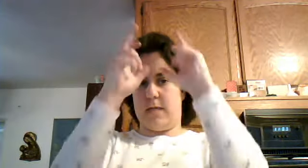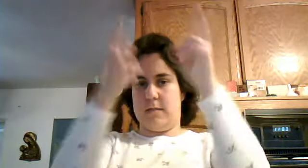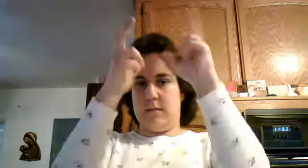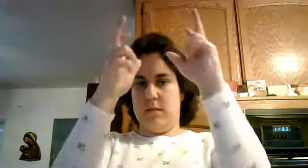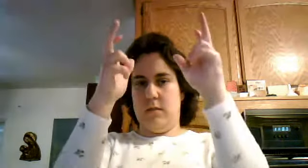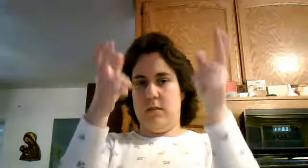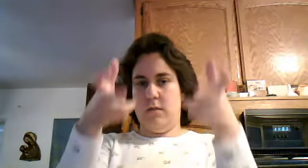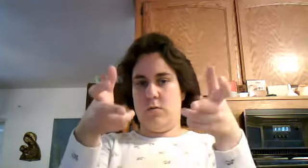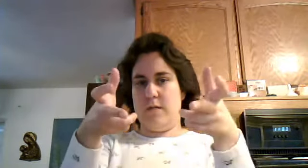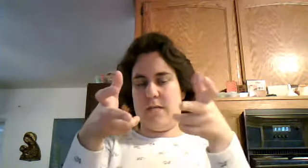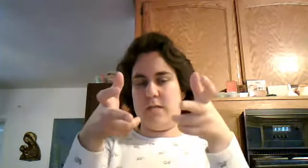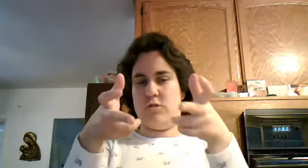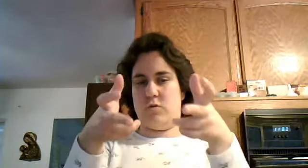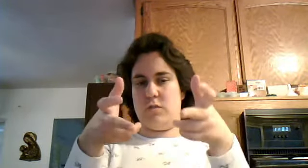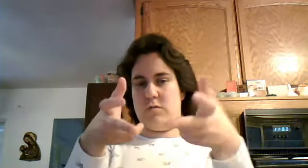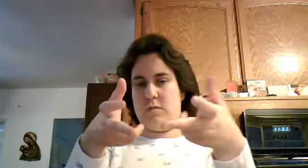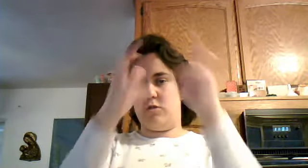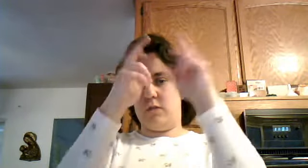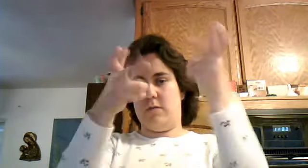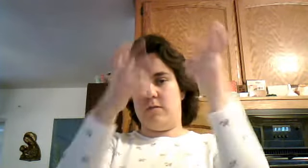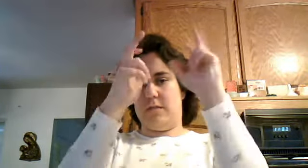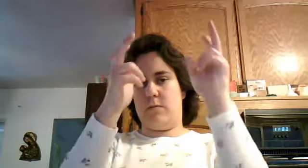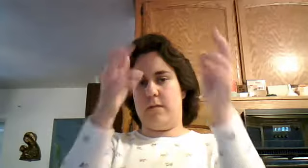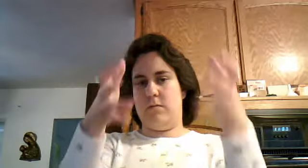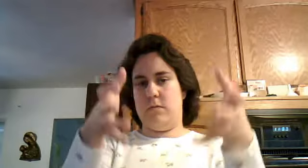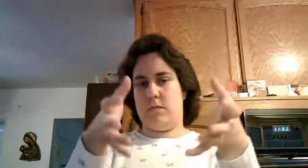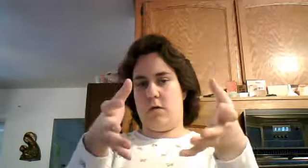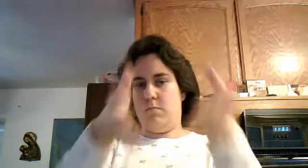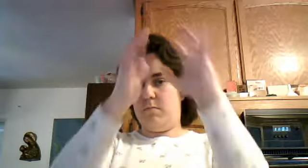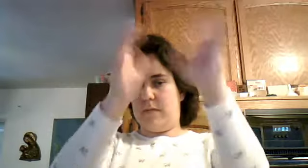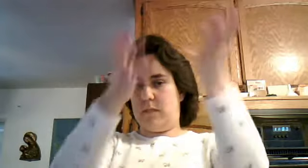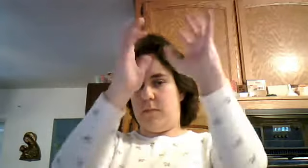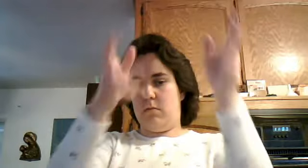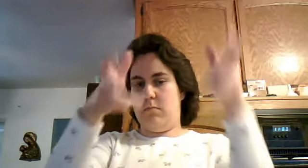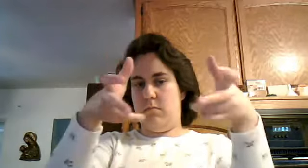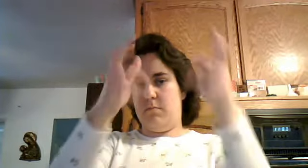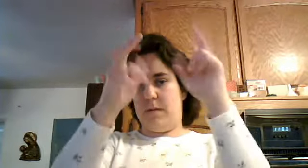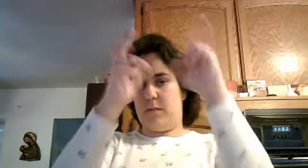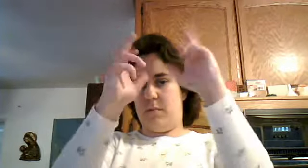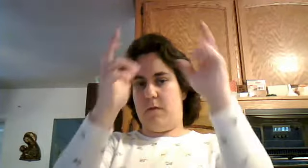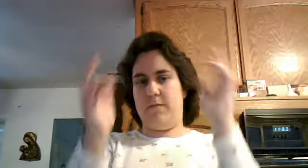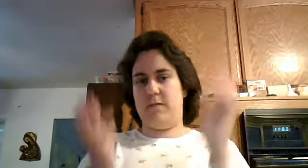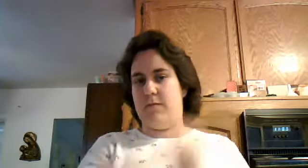hands. Residential school students usually use this one. So, basketball, basketball, 50-50.